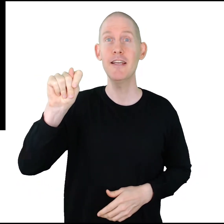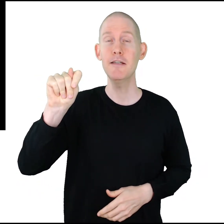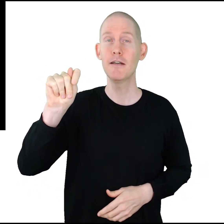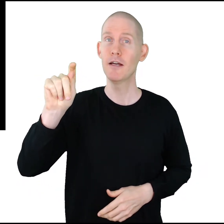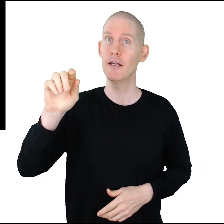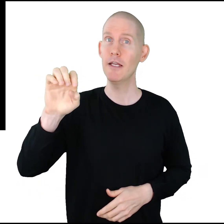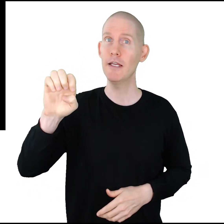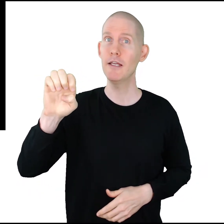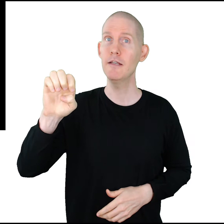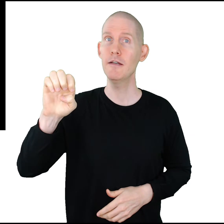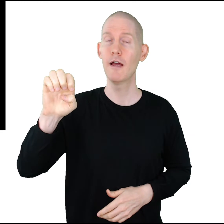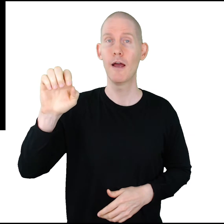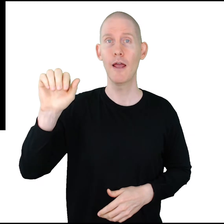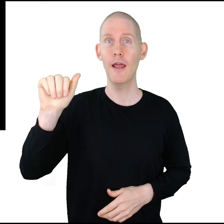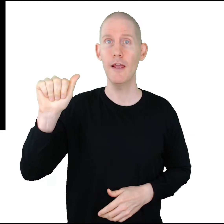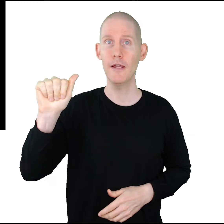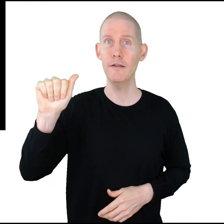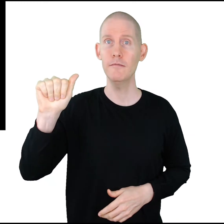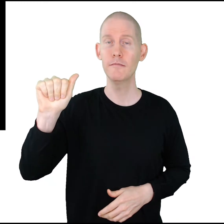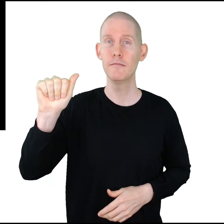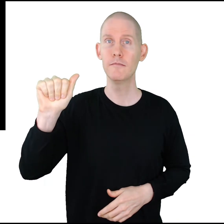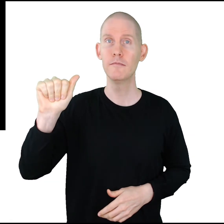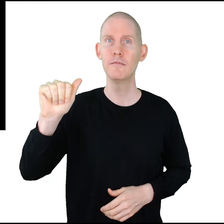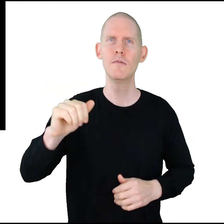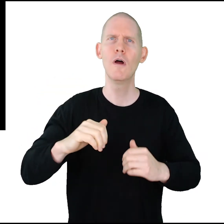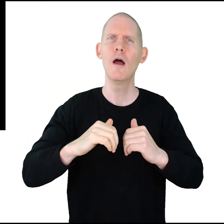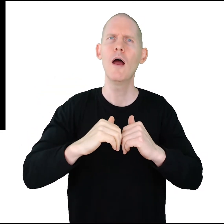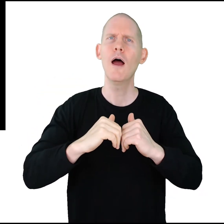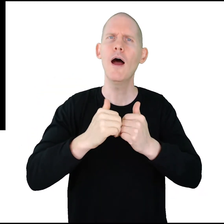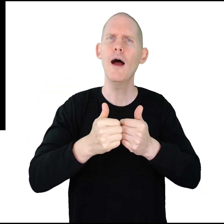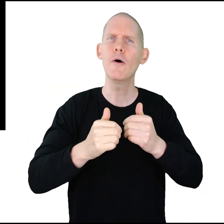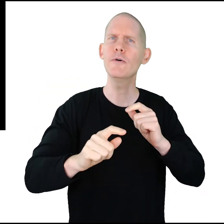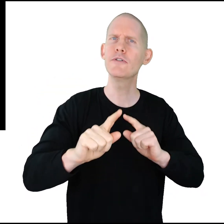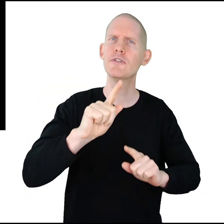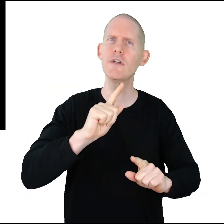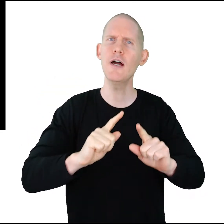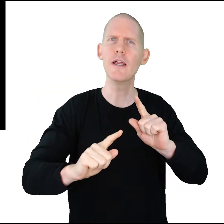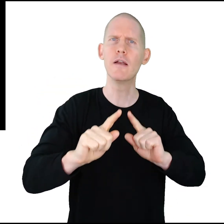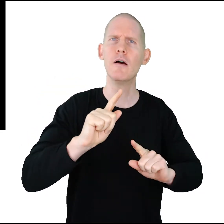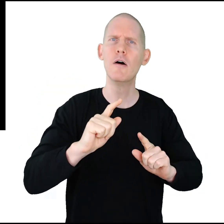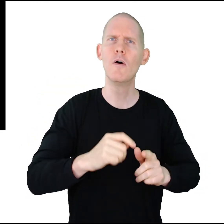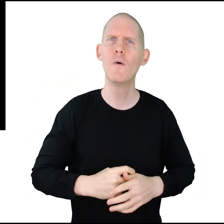T, E, A, how, sign.